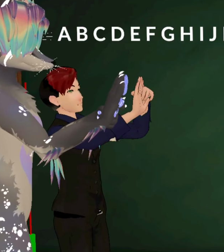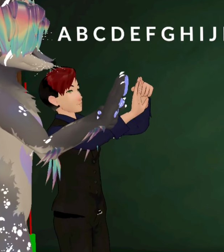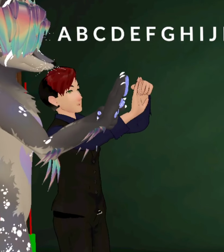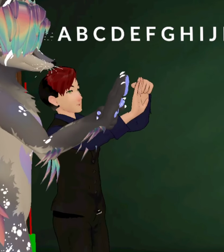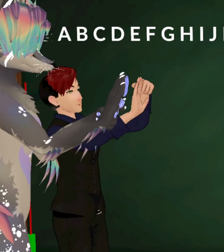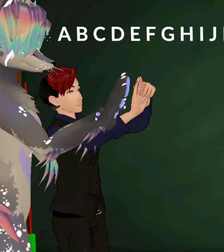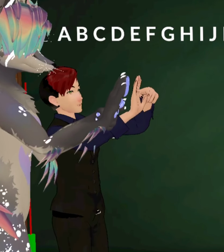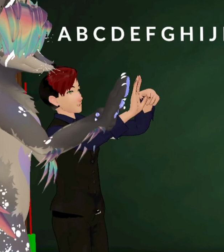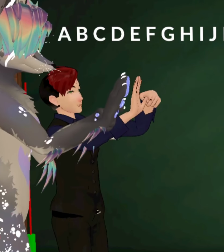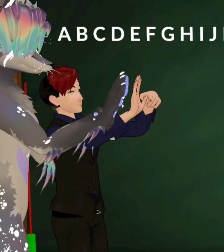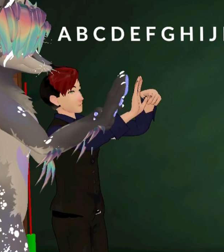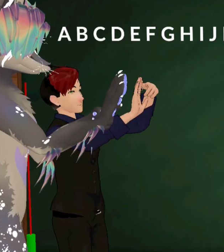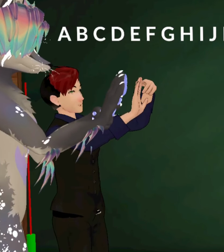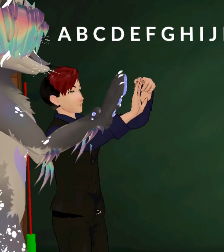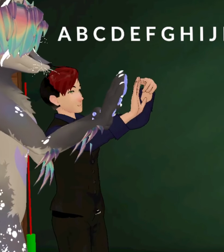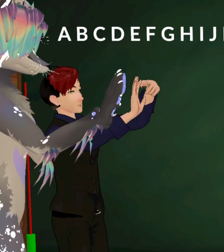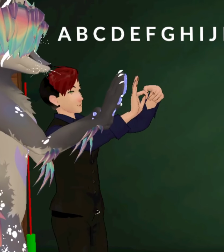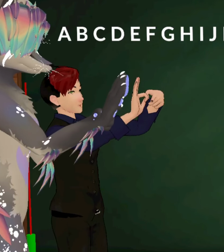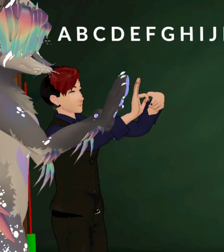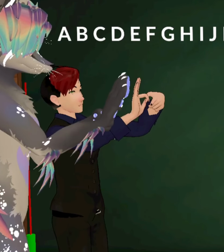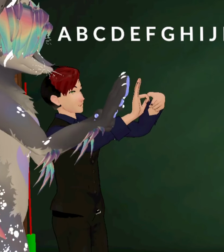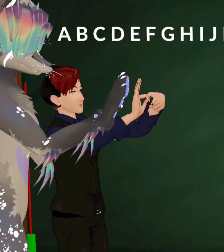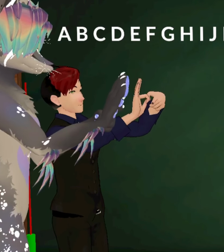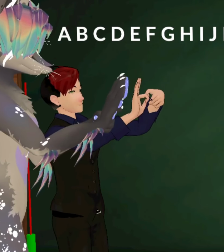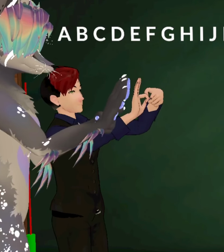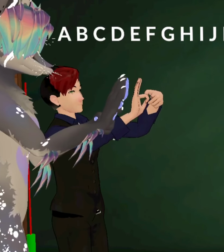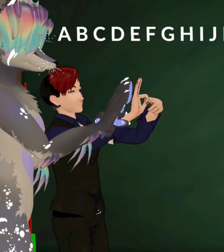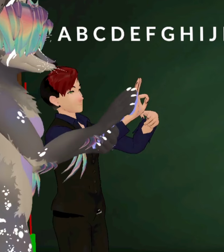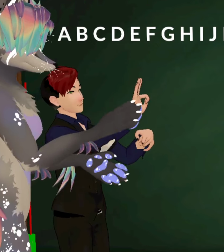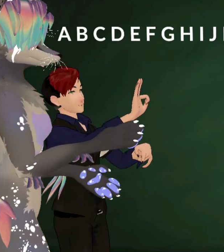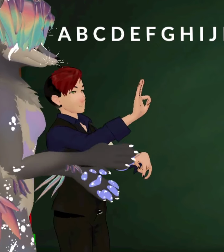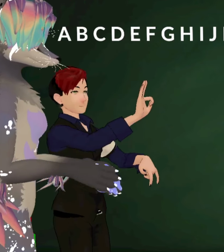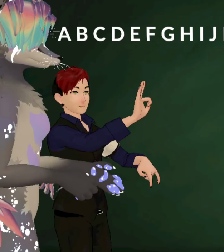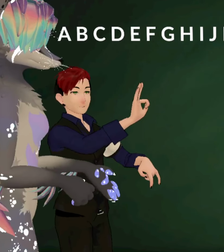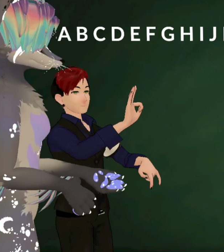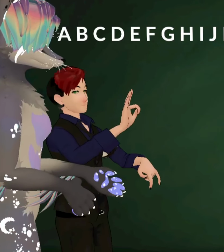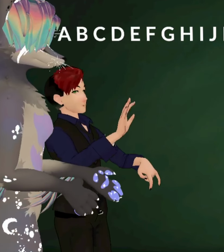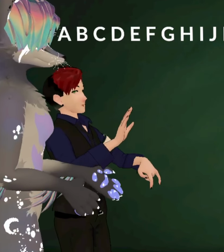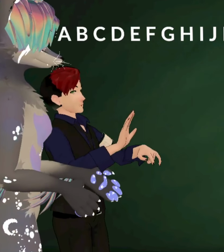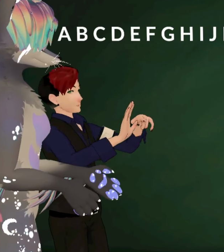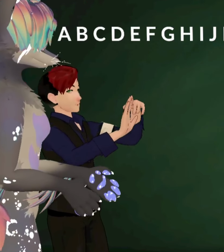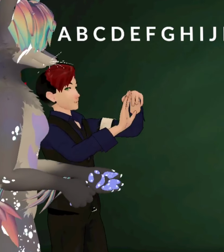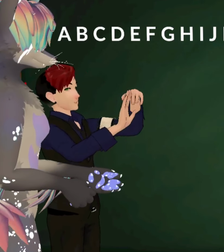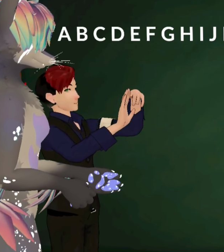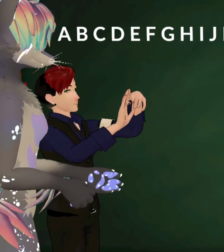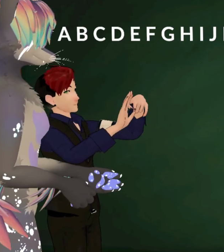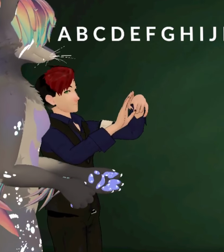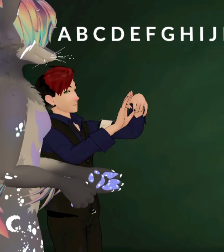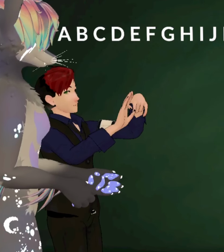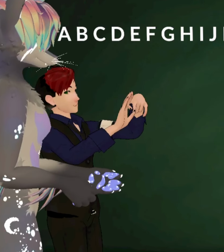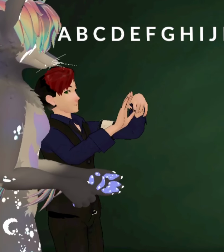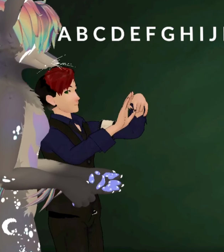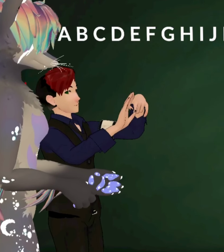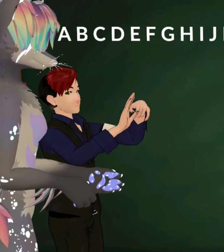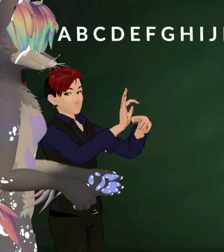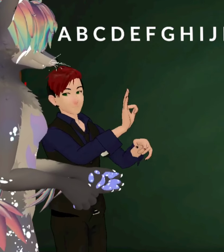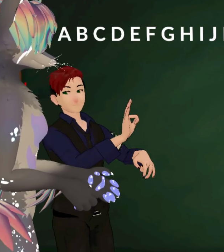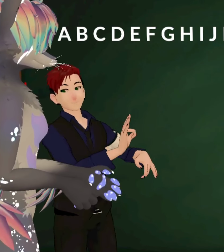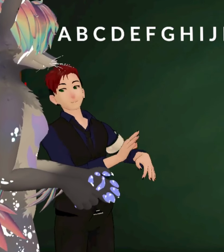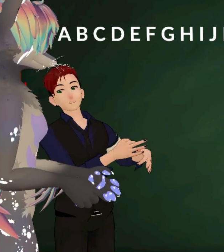show that this finger goes here, that this finger comes down to match this finger. So you'll see people do F for general VR. Sorry,